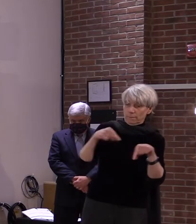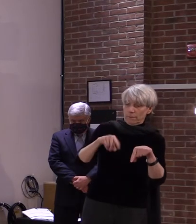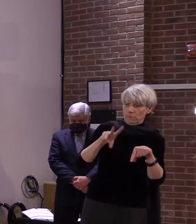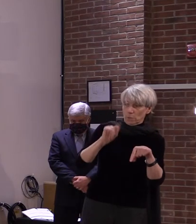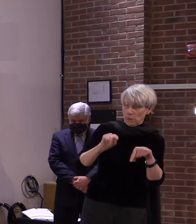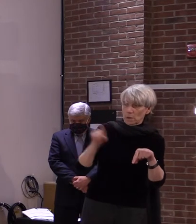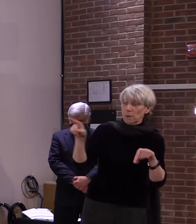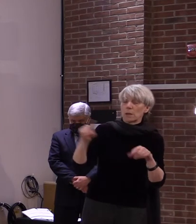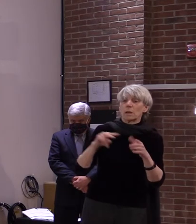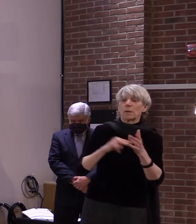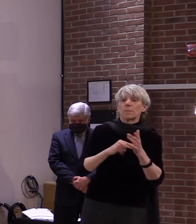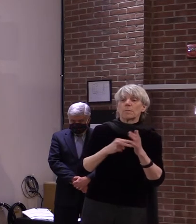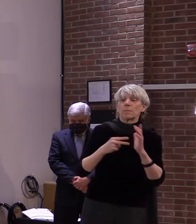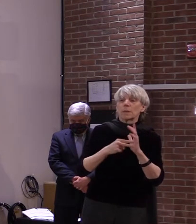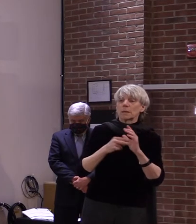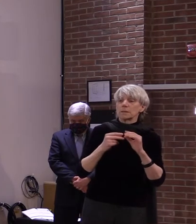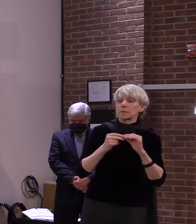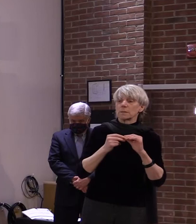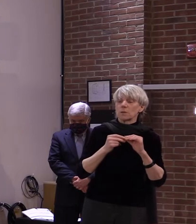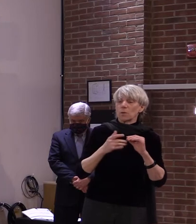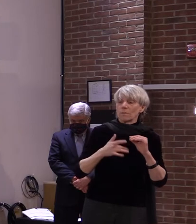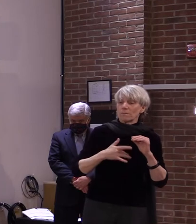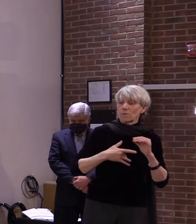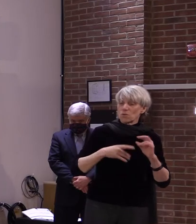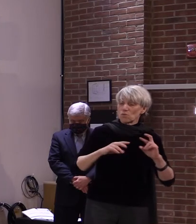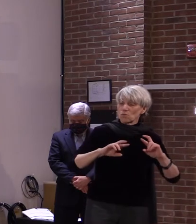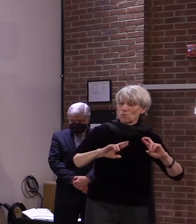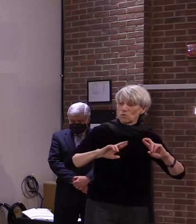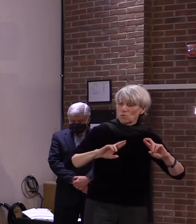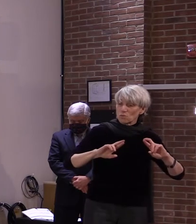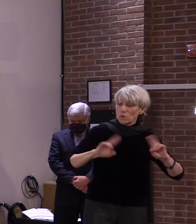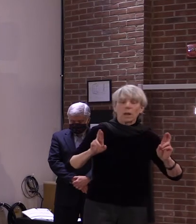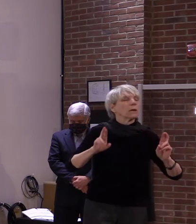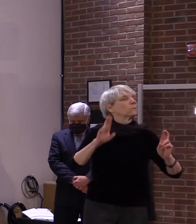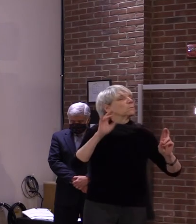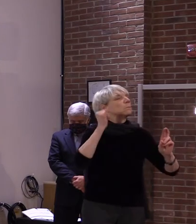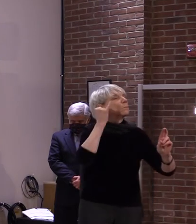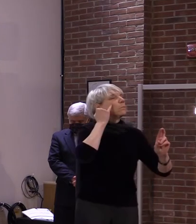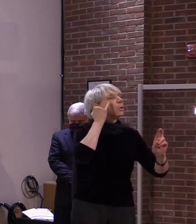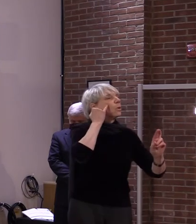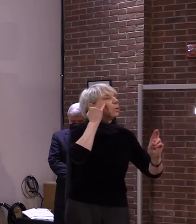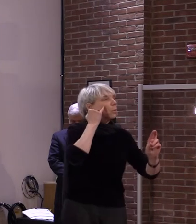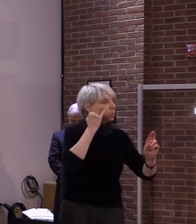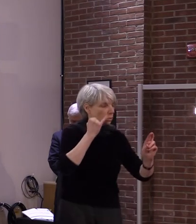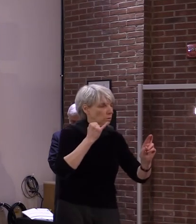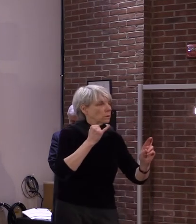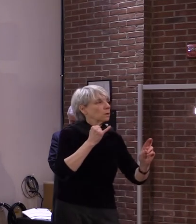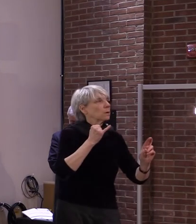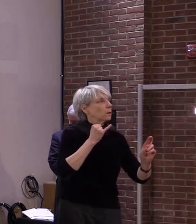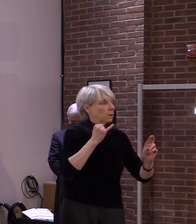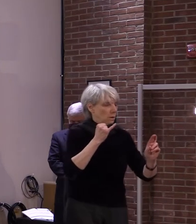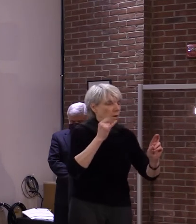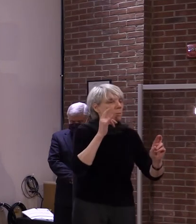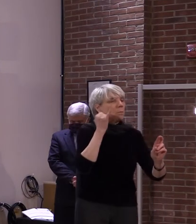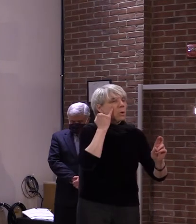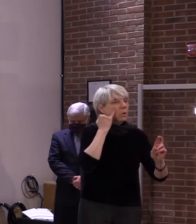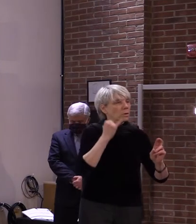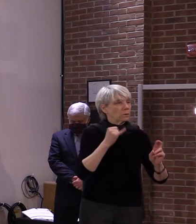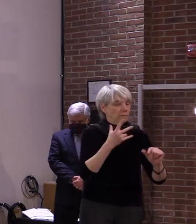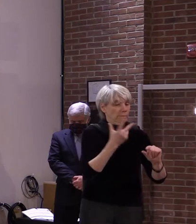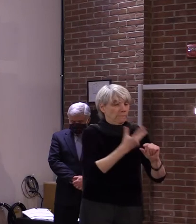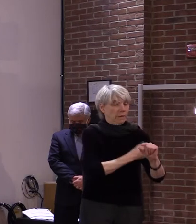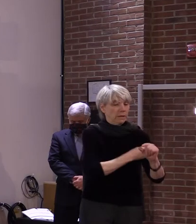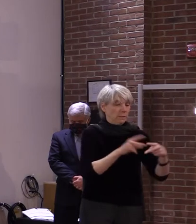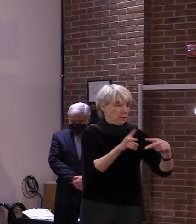capture the extent to the uh if the current vaccines that are out there if any of the people